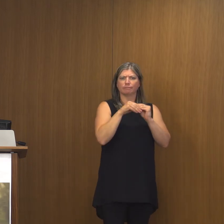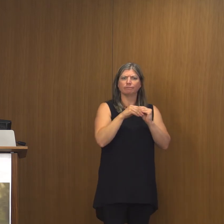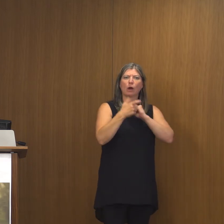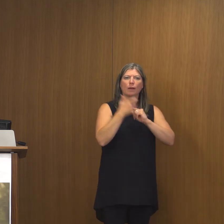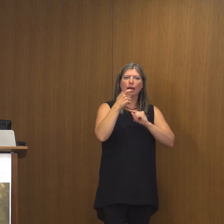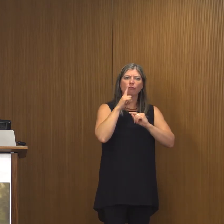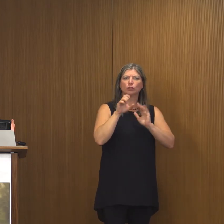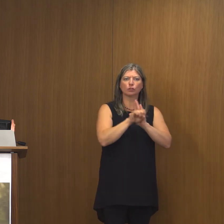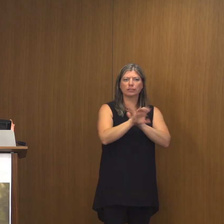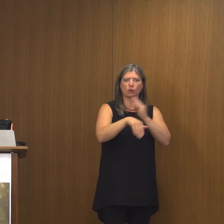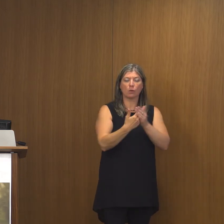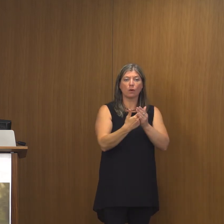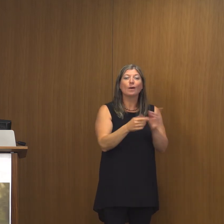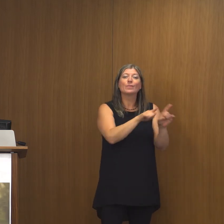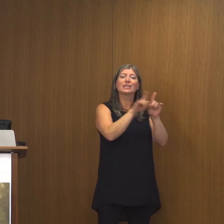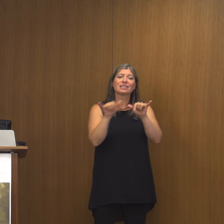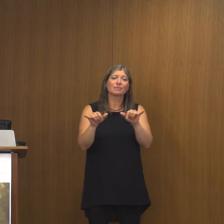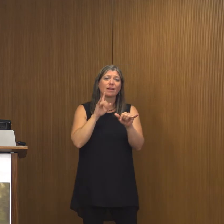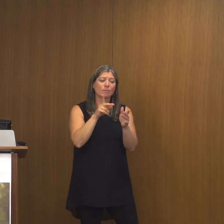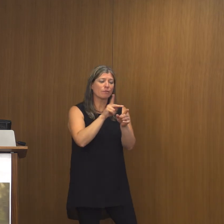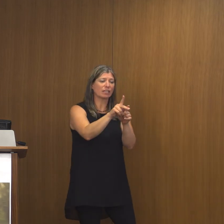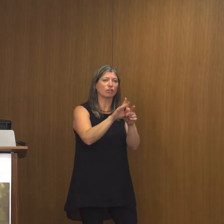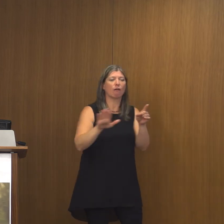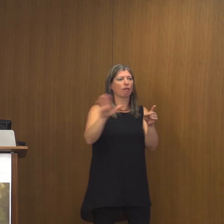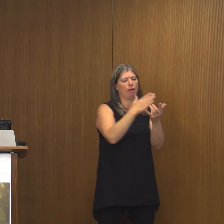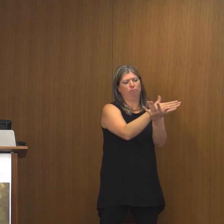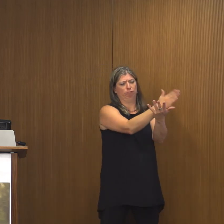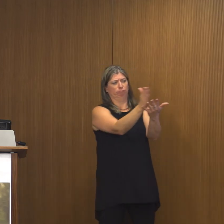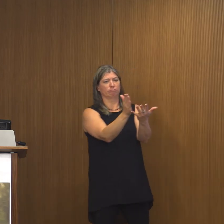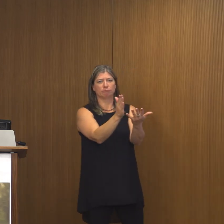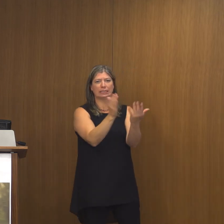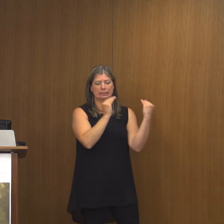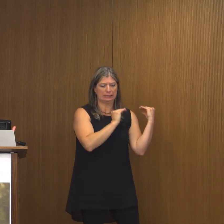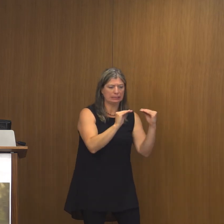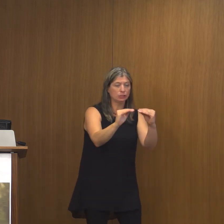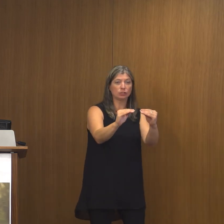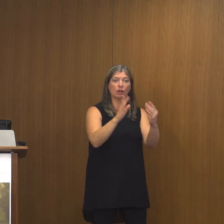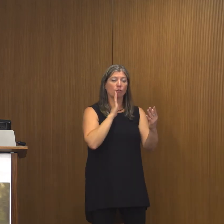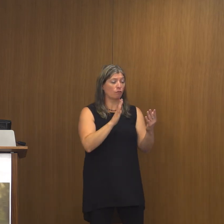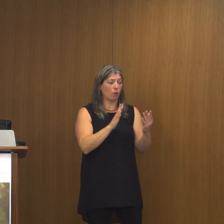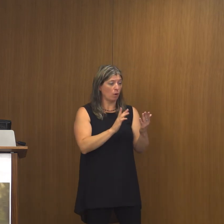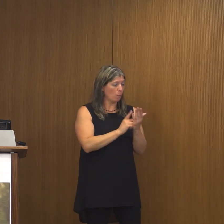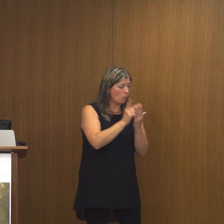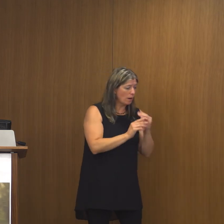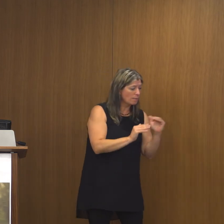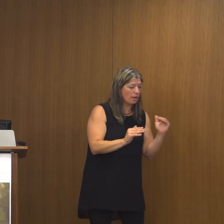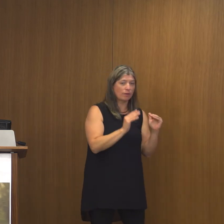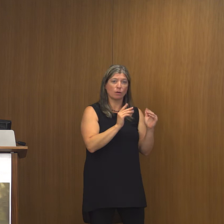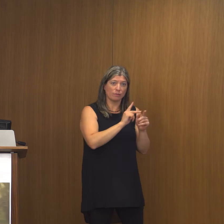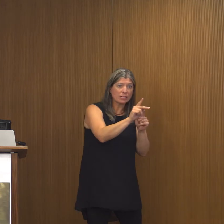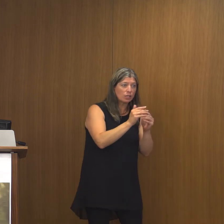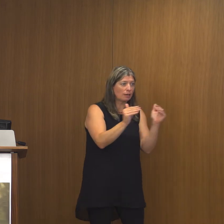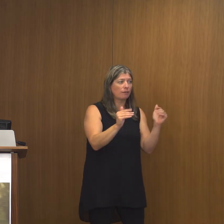for professionals at all levels, right? Both at the decision-making level, at the programming level, and also in the community.